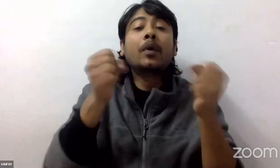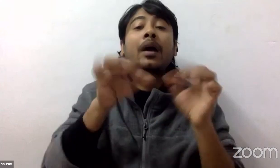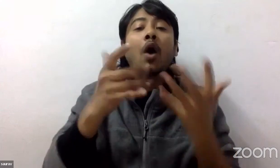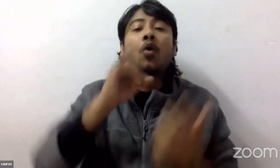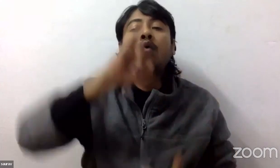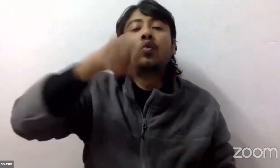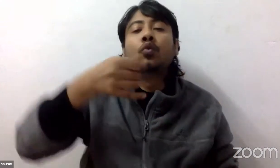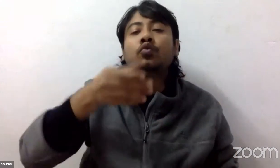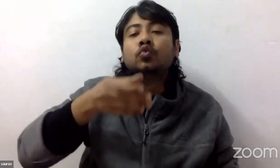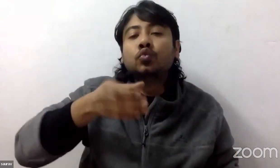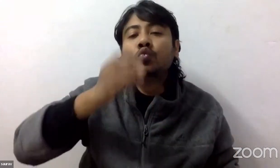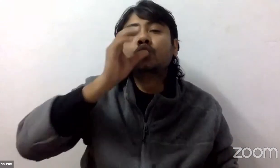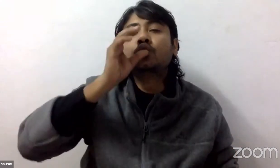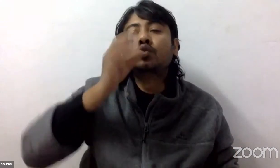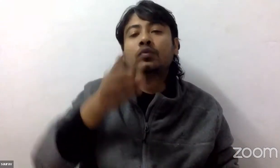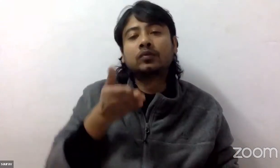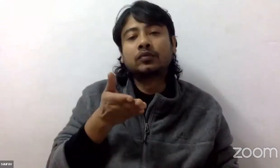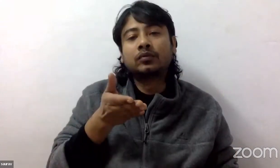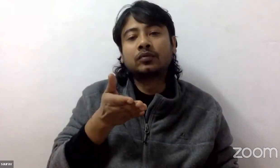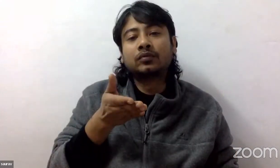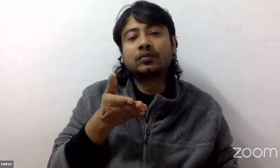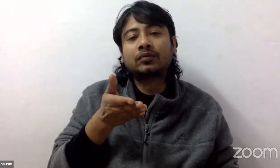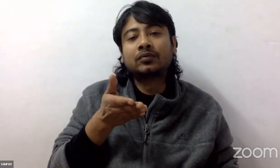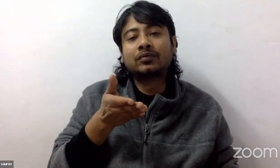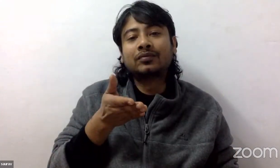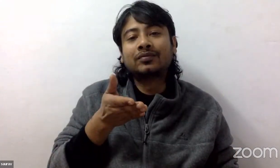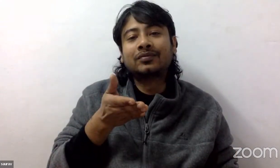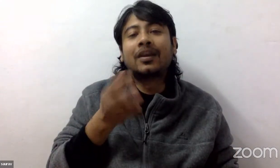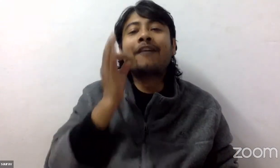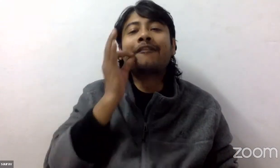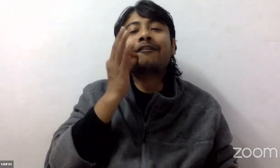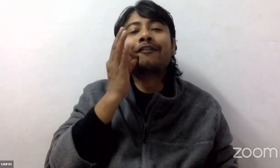And if you are keeping a fast of juices, then you break it with fruits.